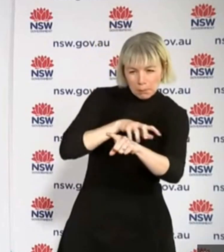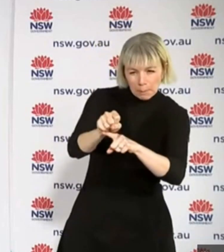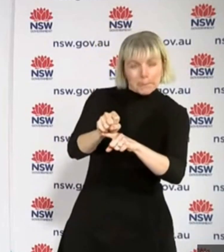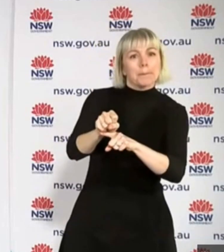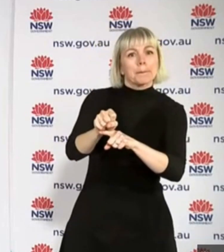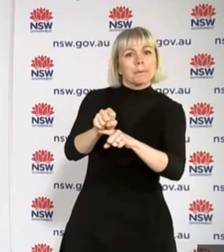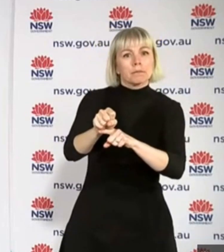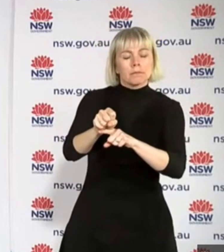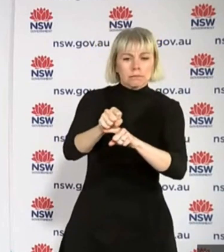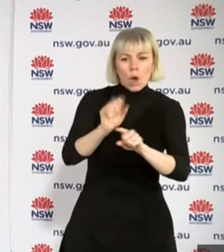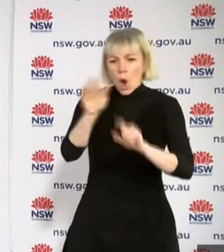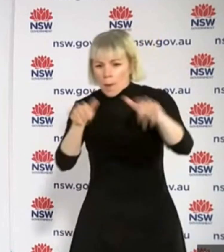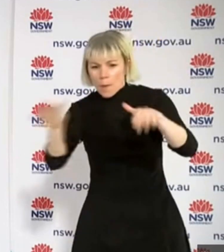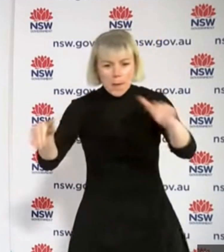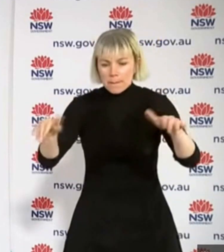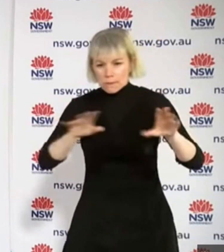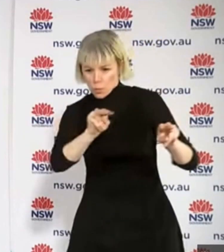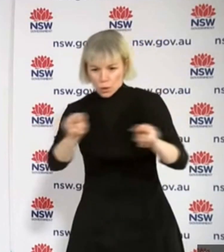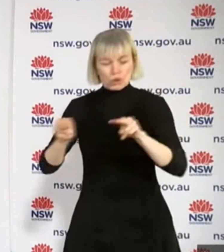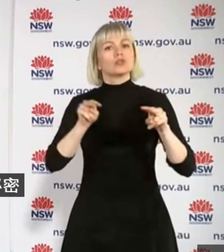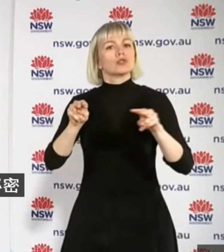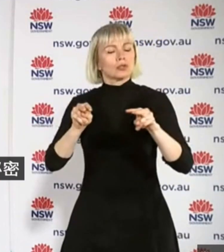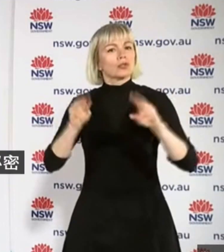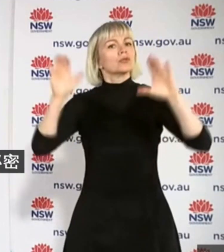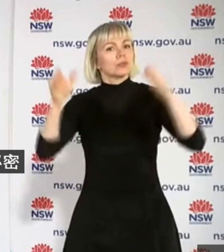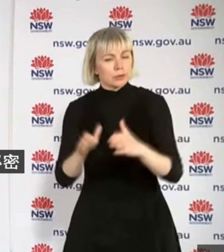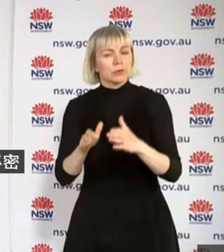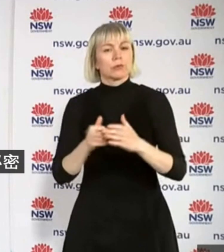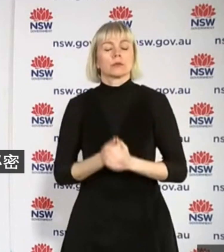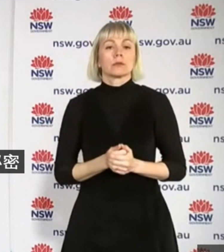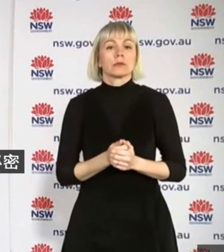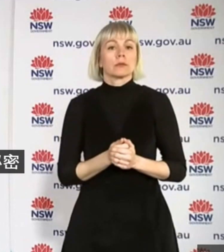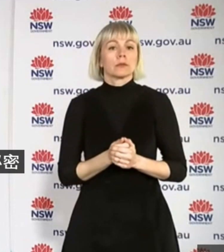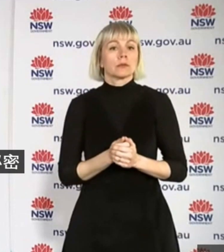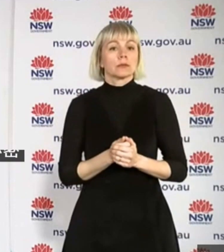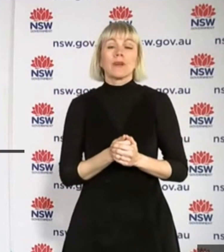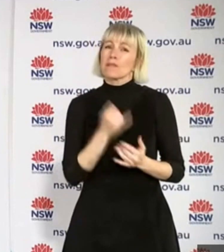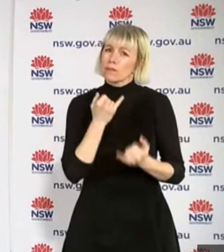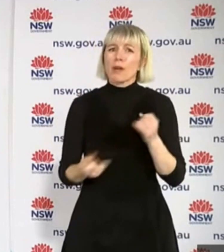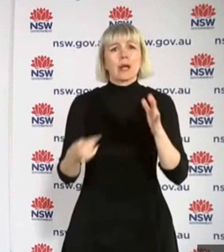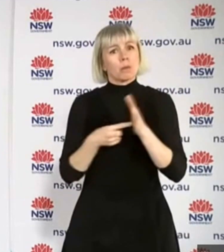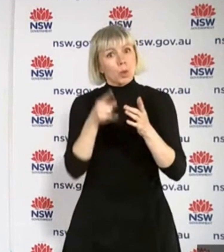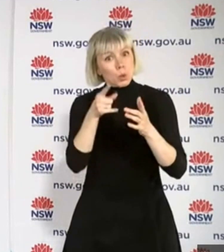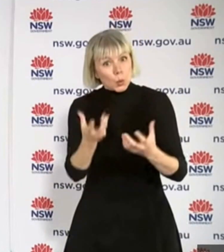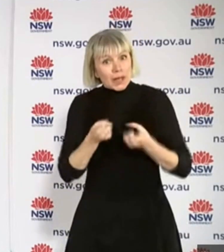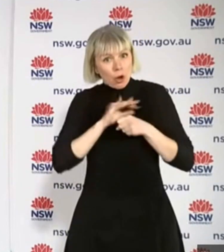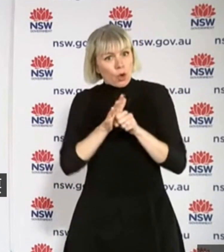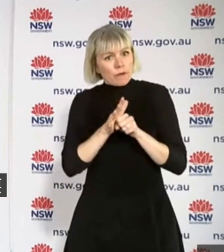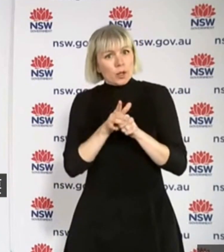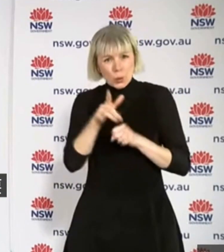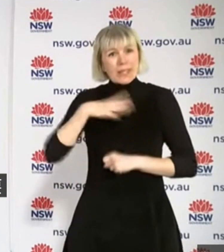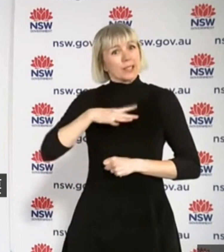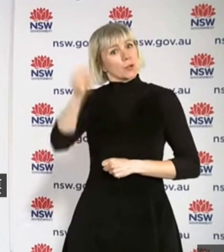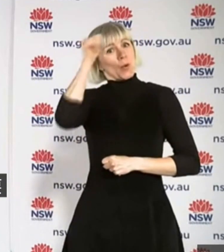health measures. Knowing that you have COVID is important for you, but it also is important for your family and your